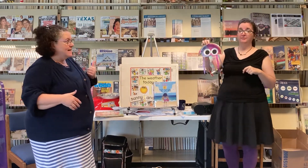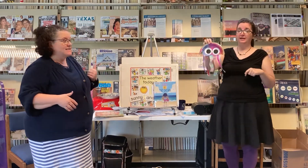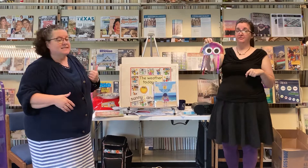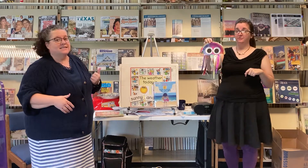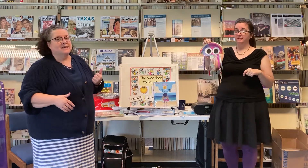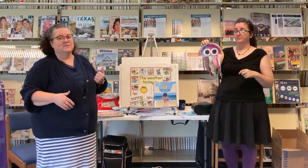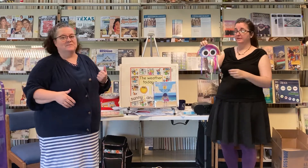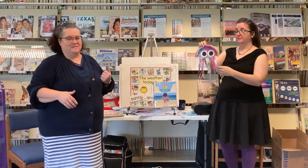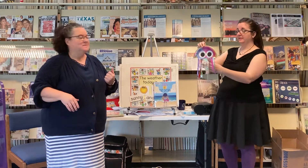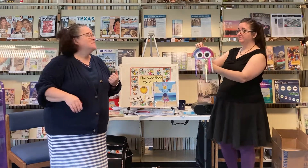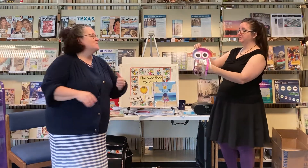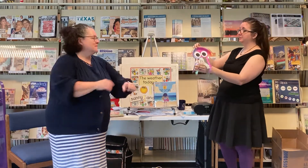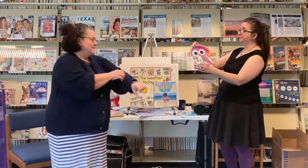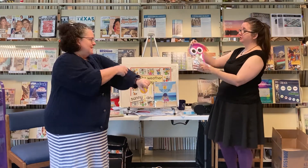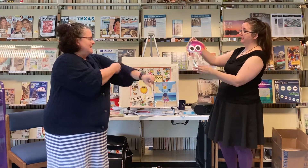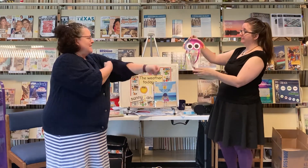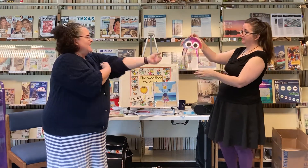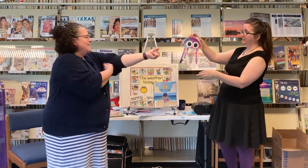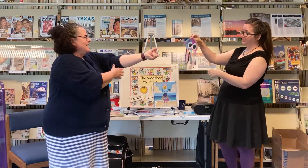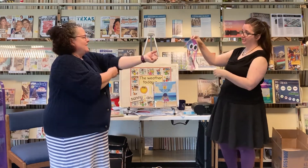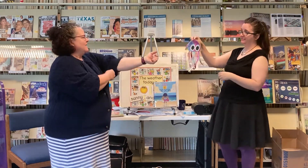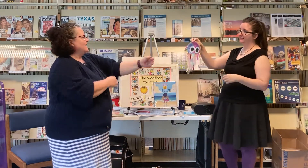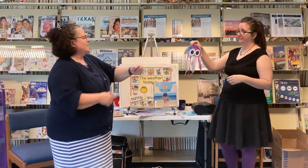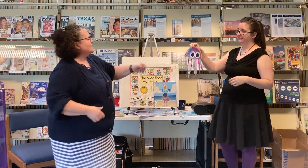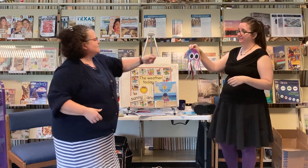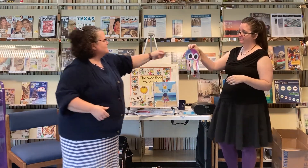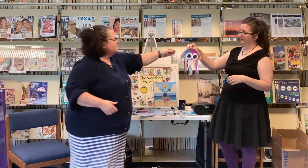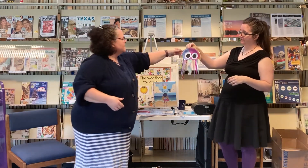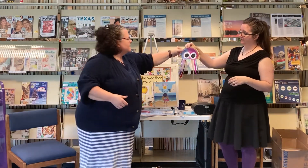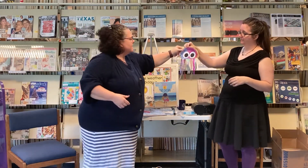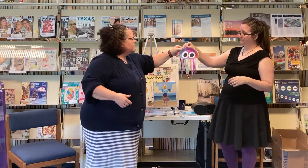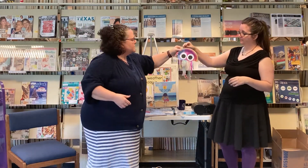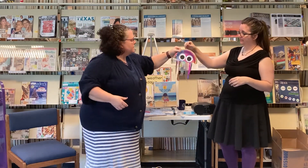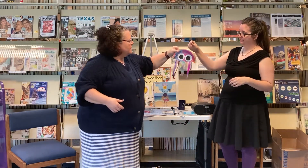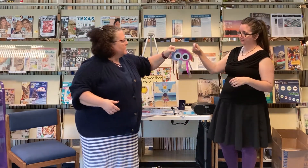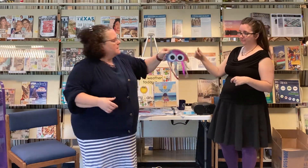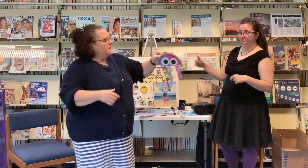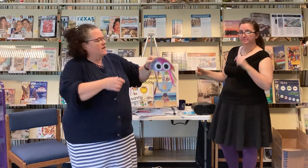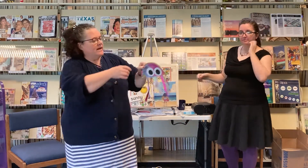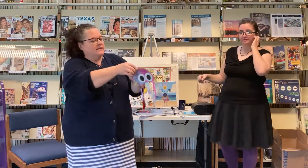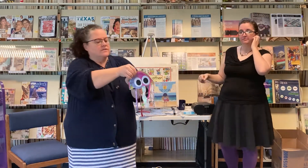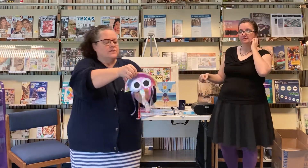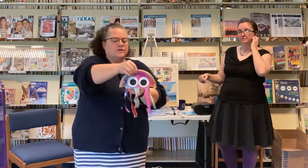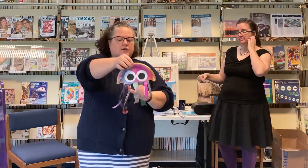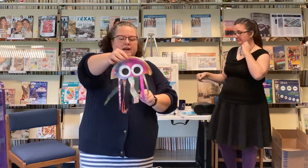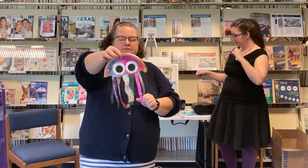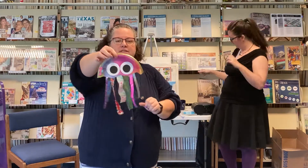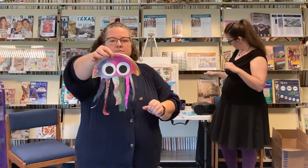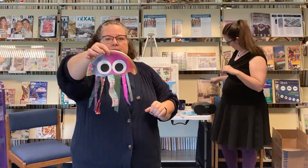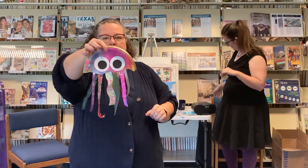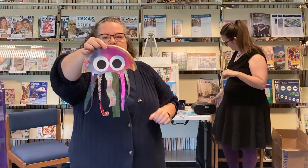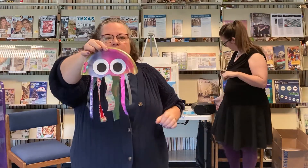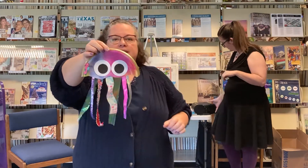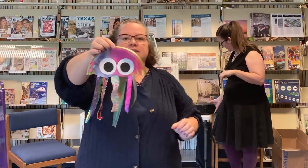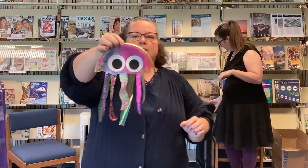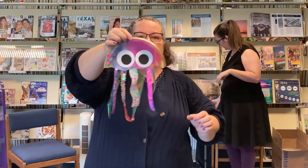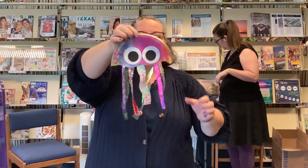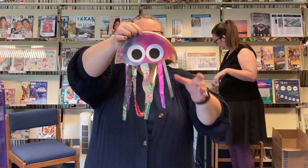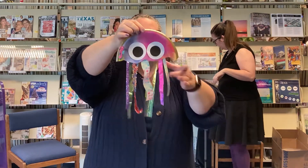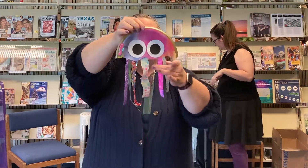crafts. We have these beautiful jellyfish. Yes, we'll take that closer. Okay, so your craft this week, if you guys come in,